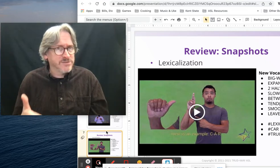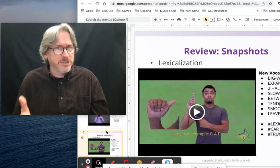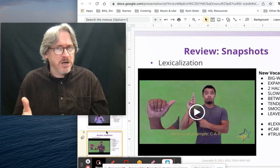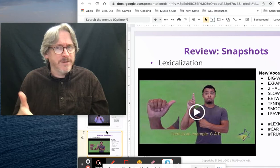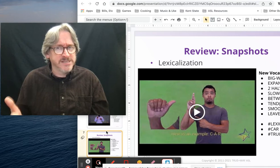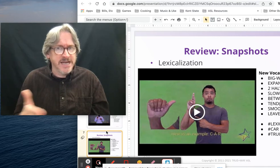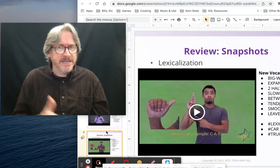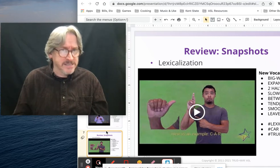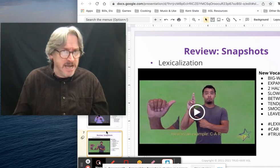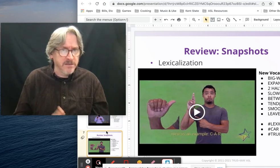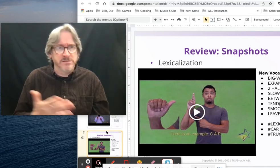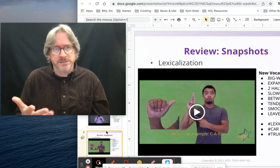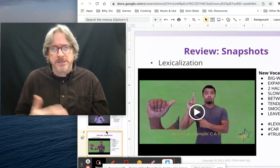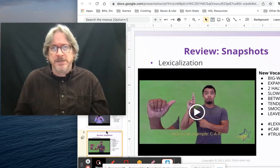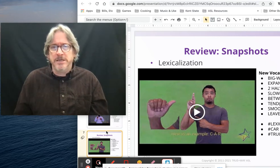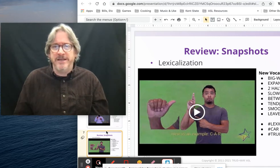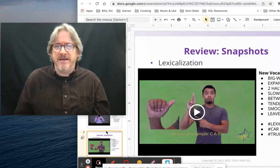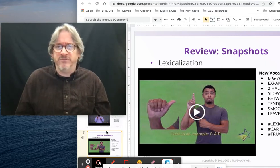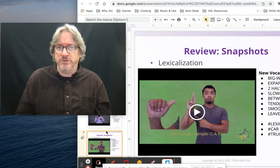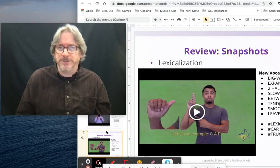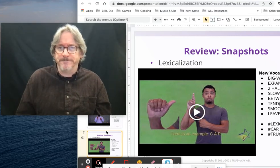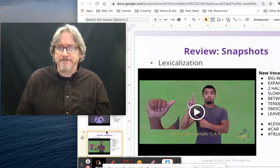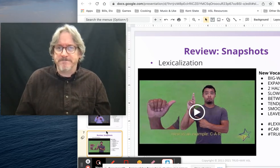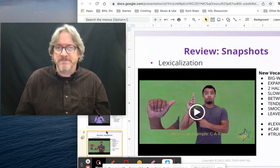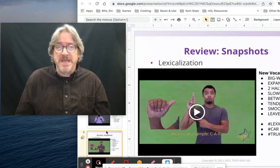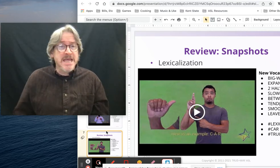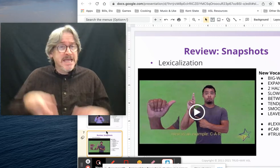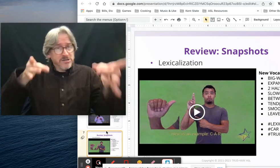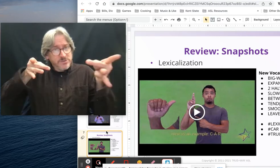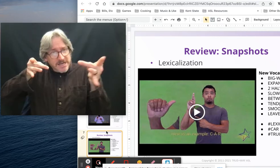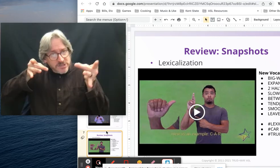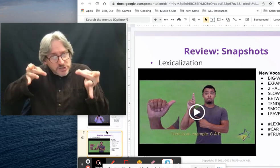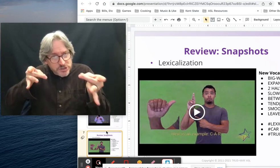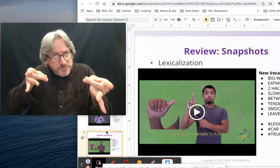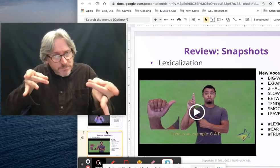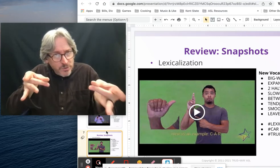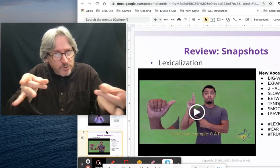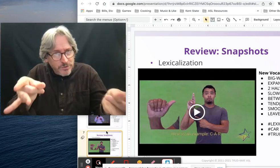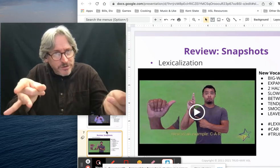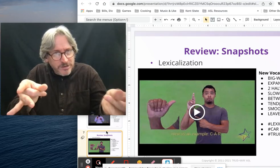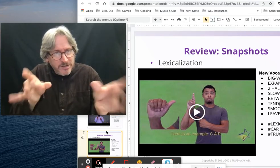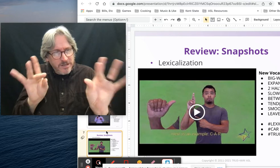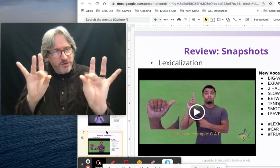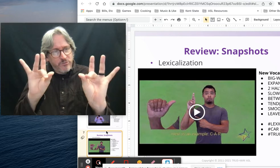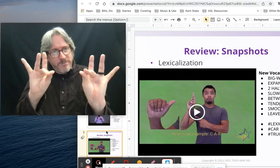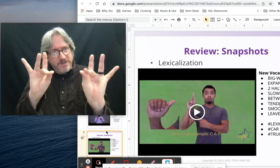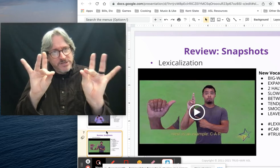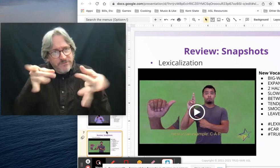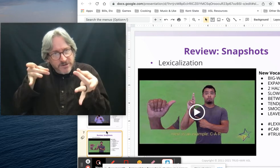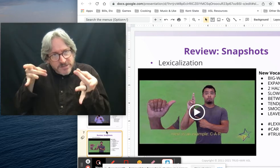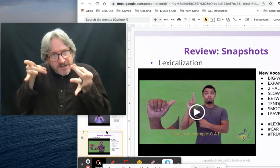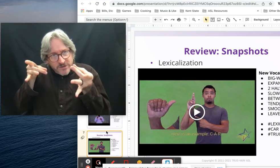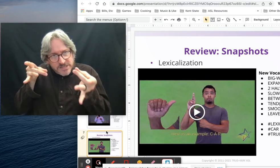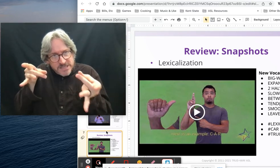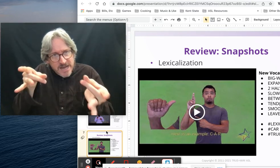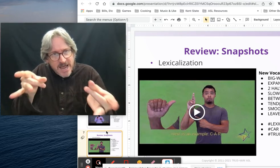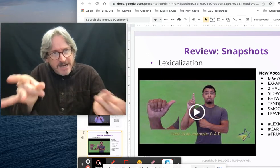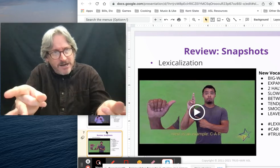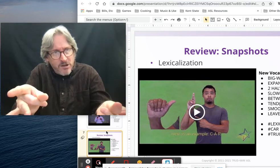often as we talk about signing styles and evolution. He also signs smooth, like you rub these two fingers